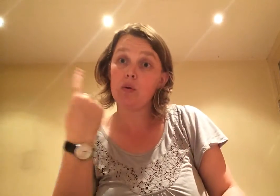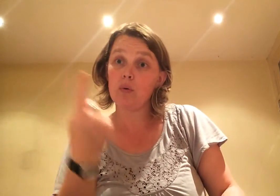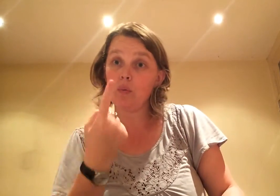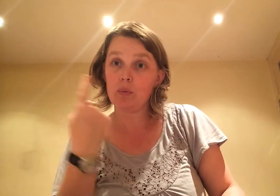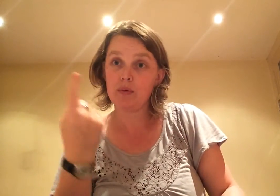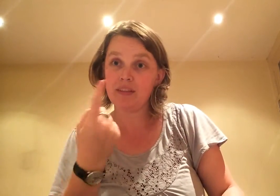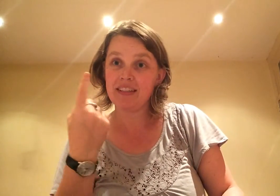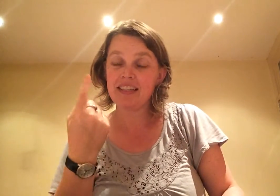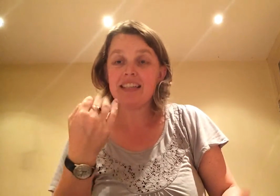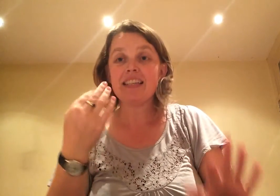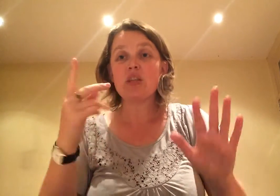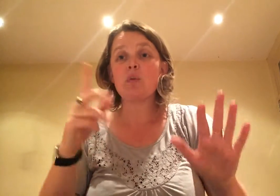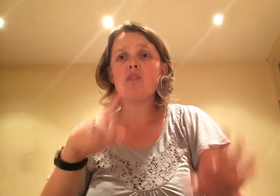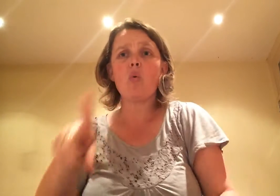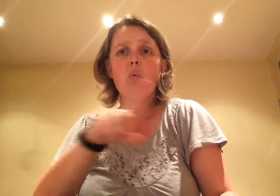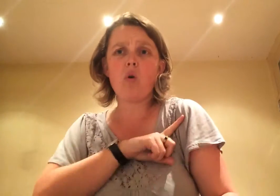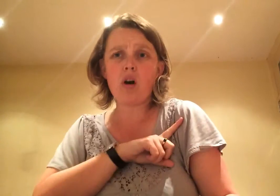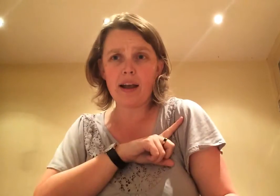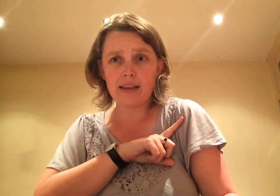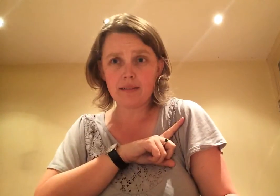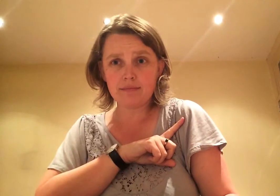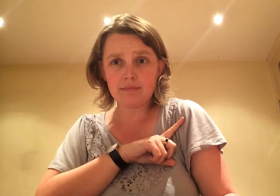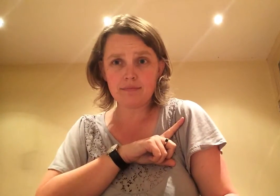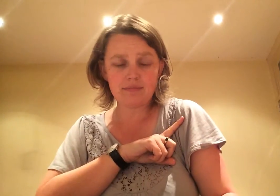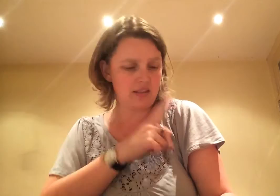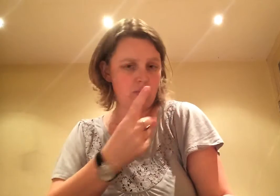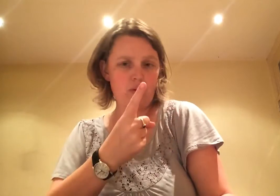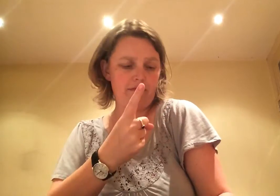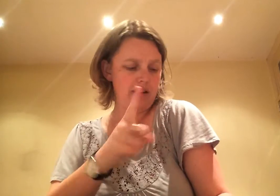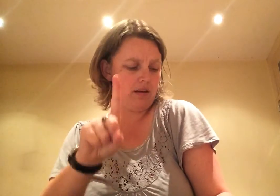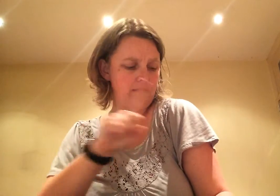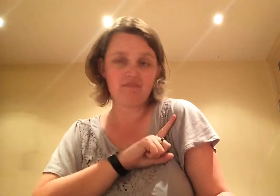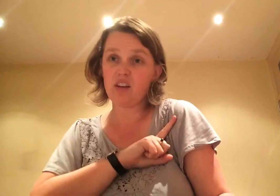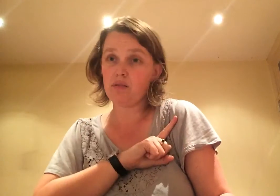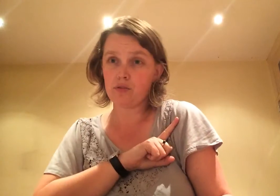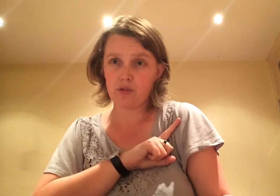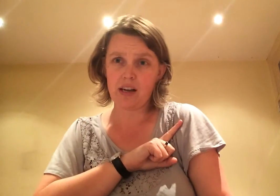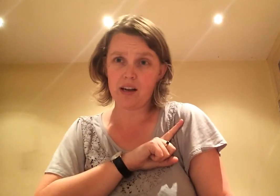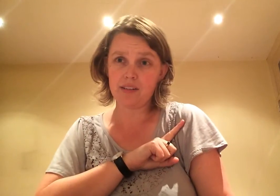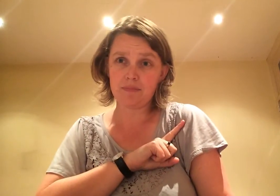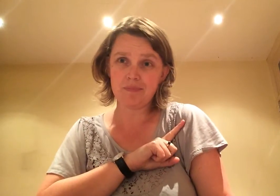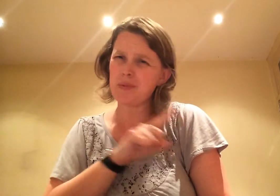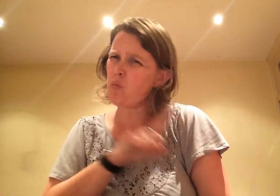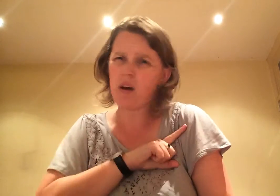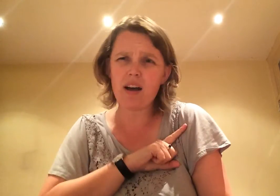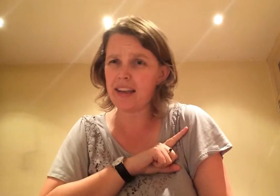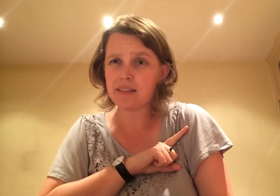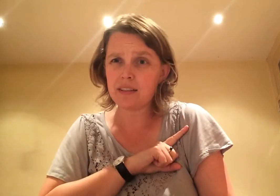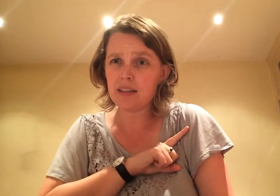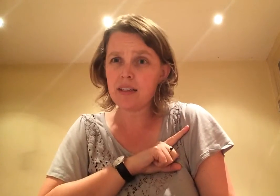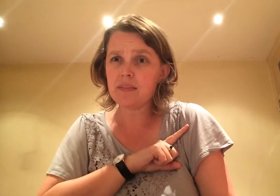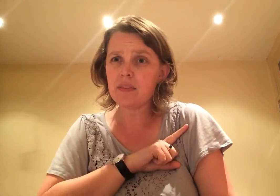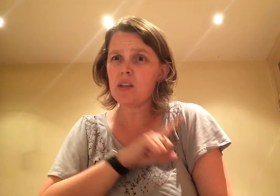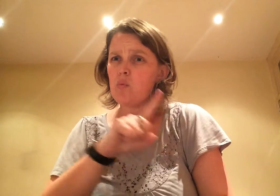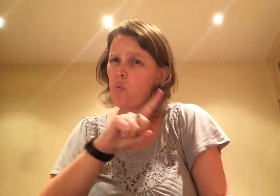who. Now we've got why. That's just one finger over on your heart. Why? Because